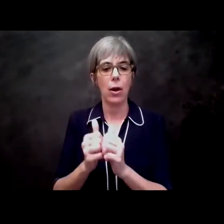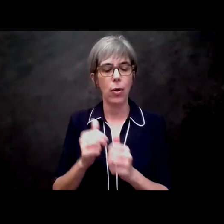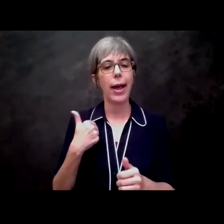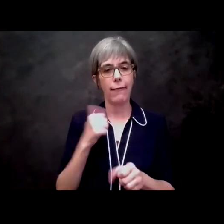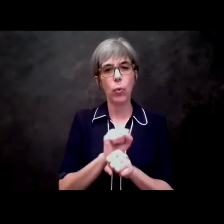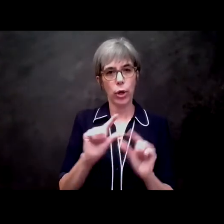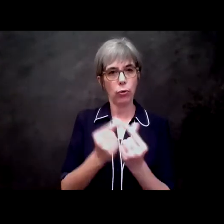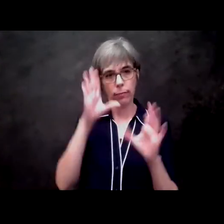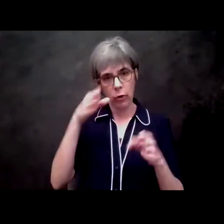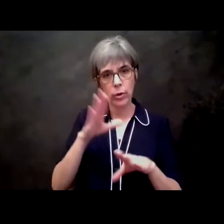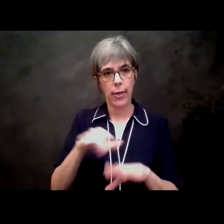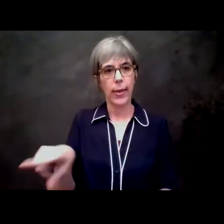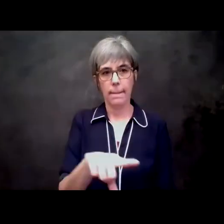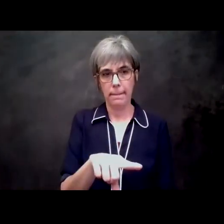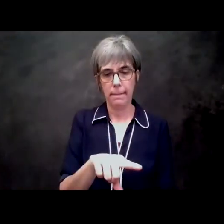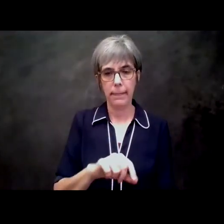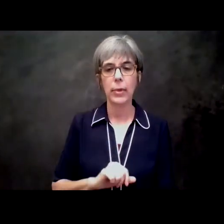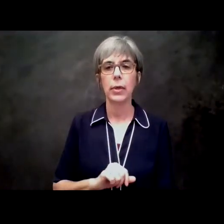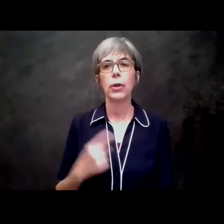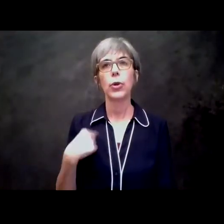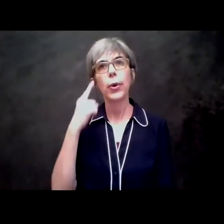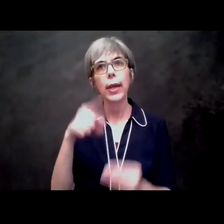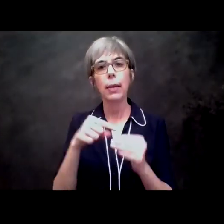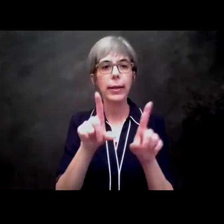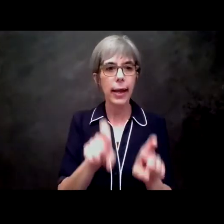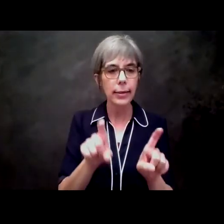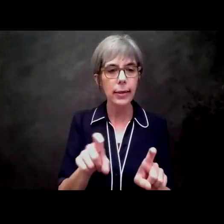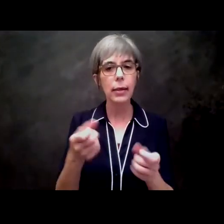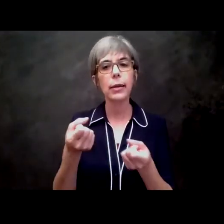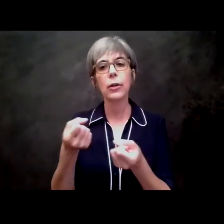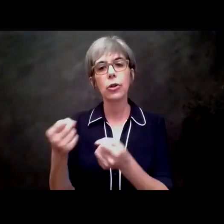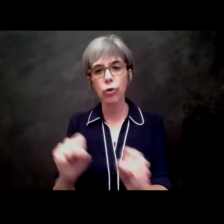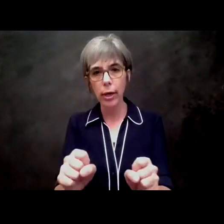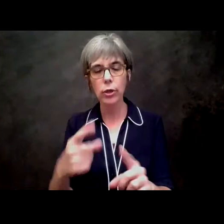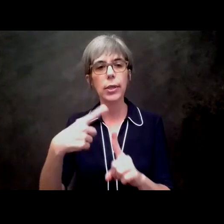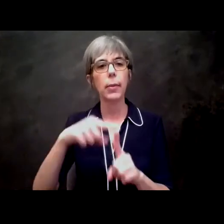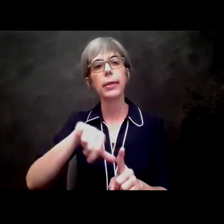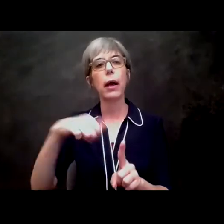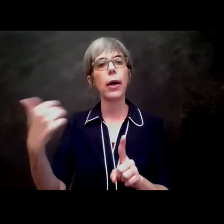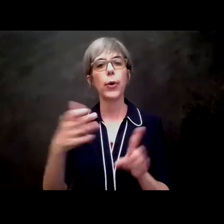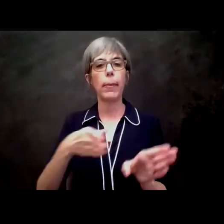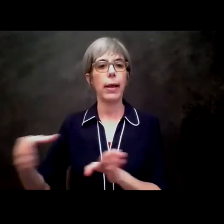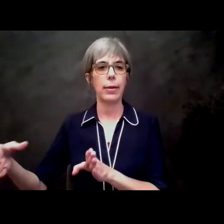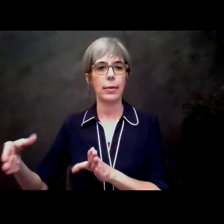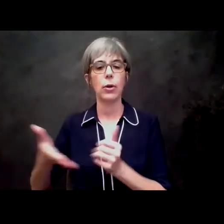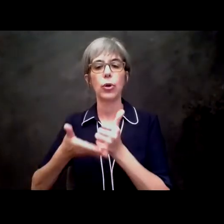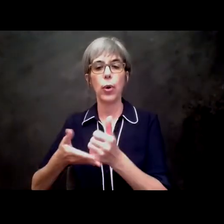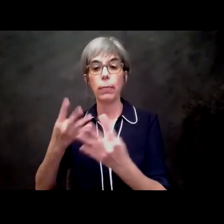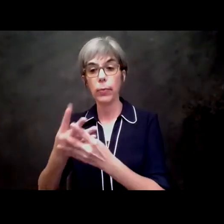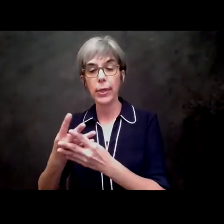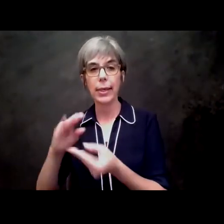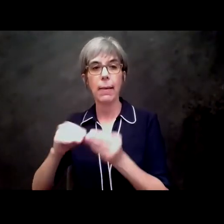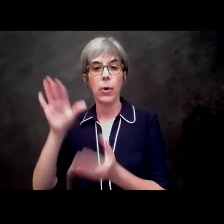strategies around other mitigation plans to try to keep those numbers down for that facility and all of